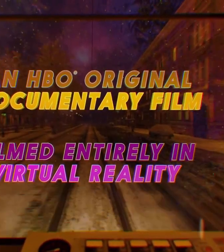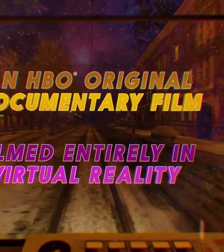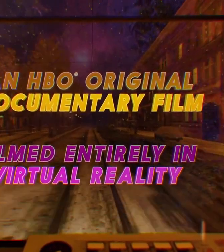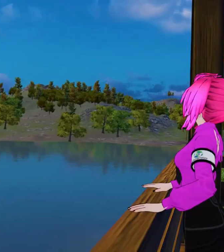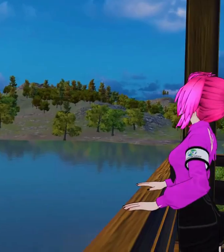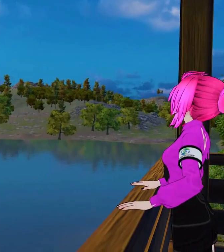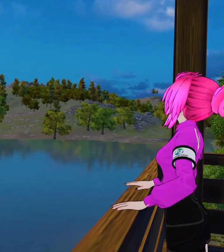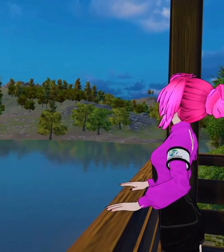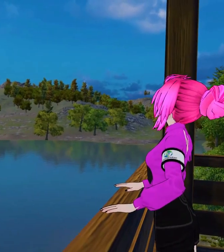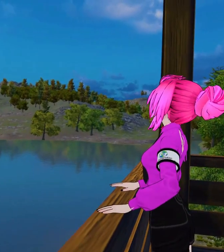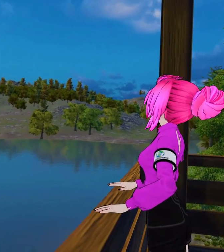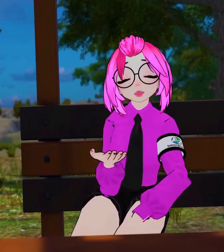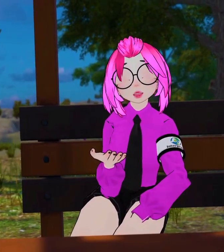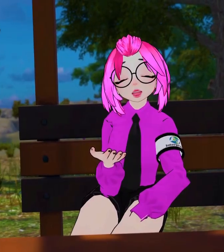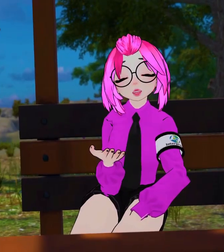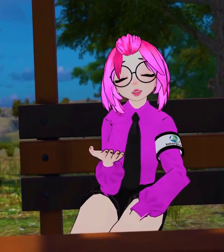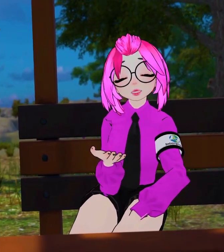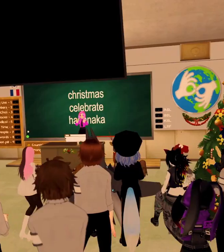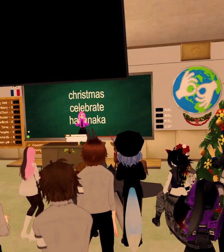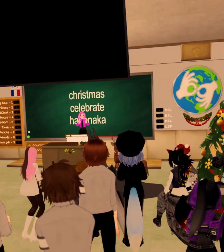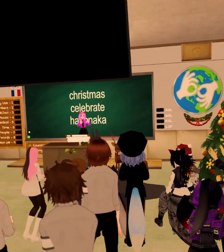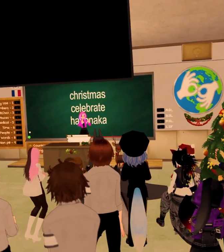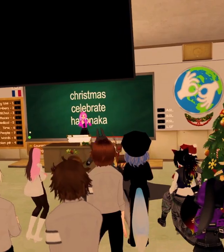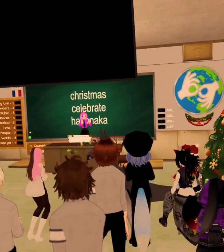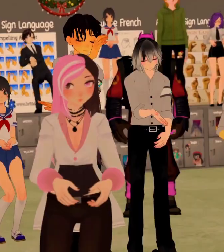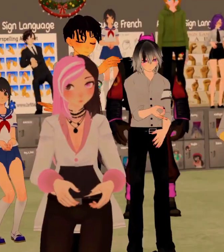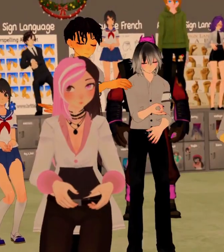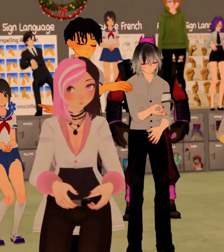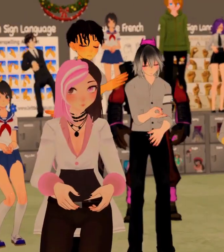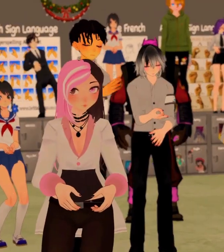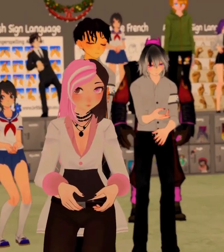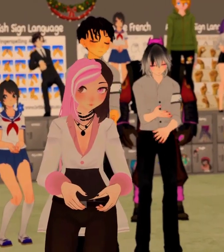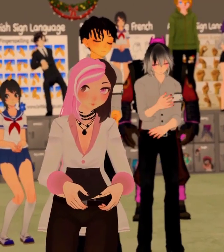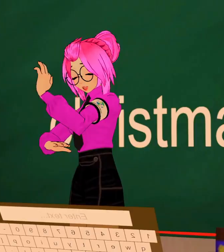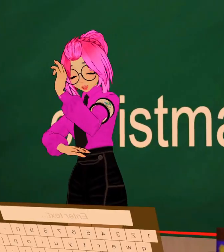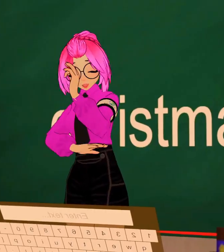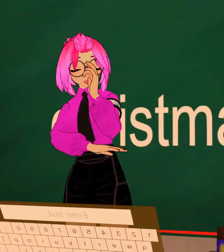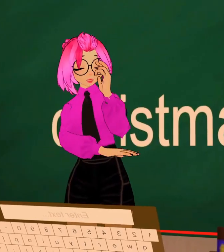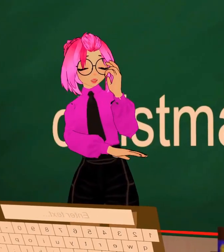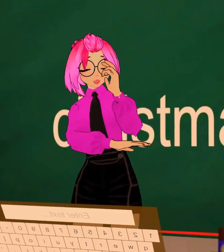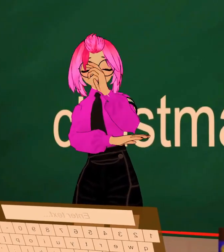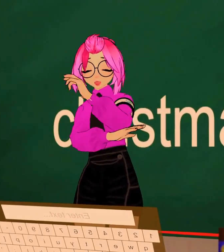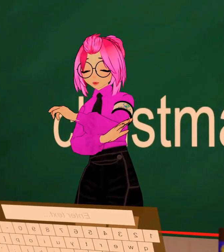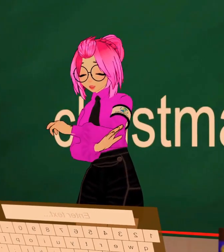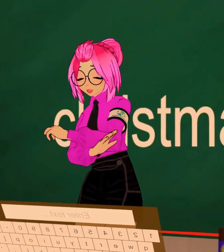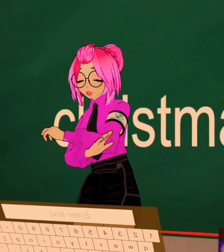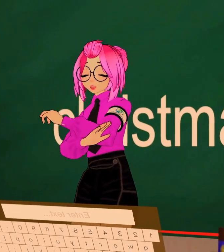I am a teacher for Helping Hands, a sign language community here in VR Chat. Hand rested under our elbow, and we're gonna go like